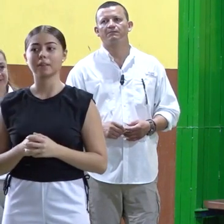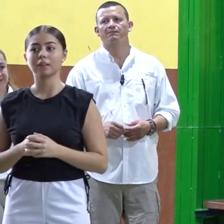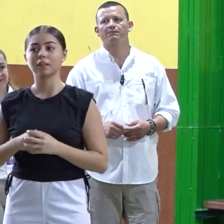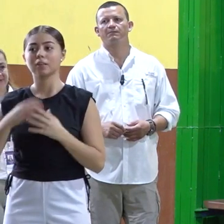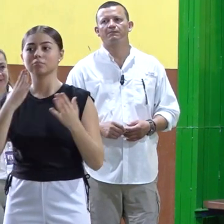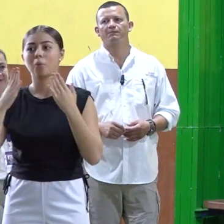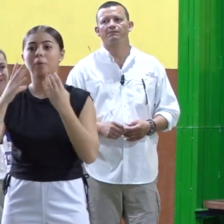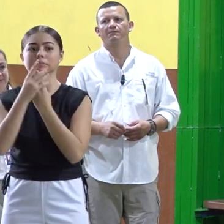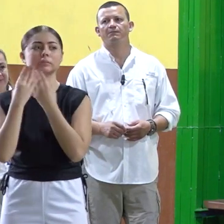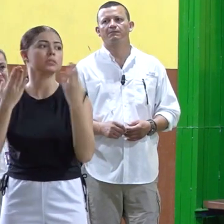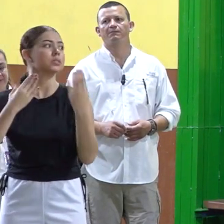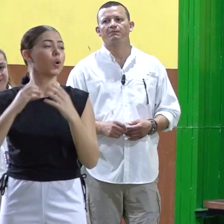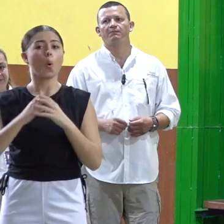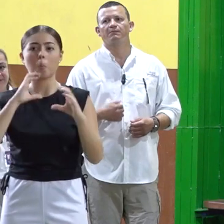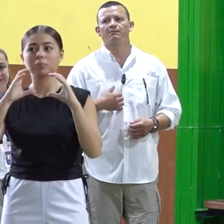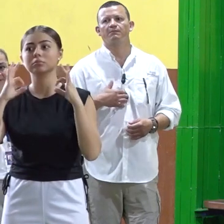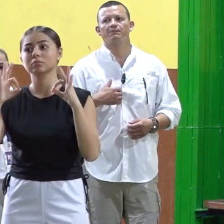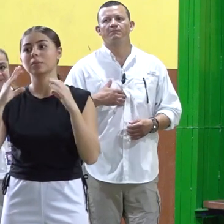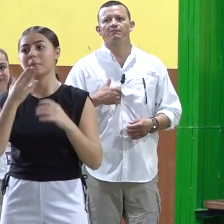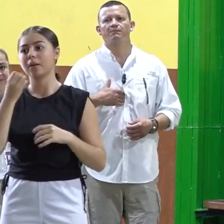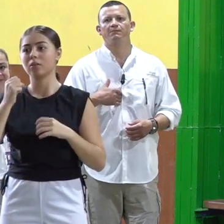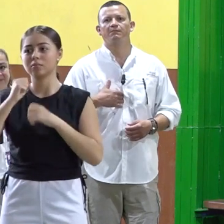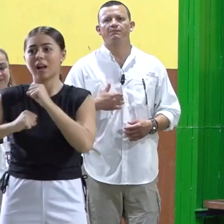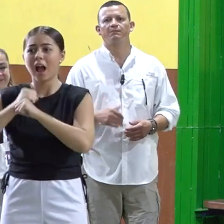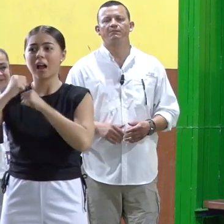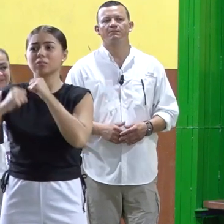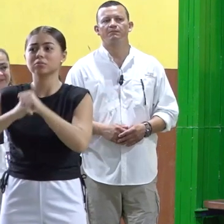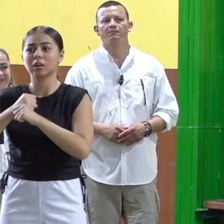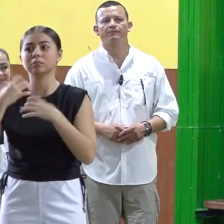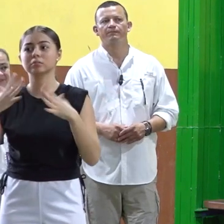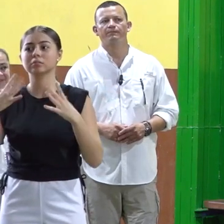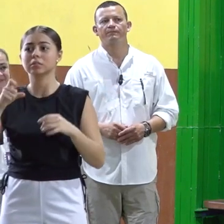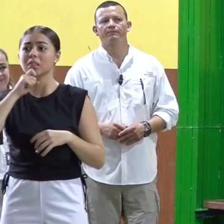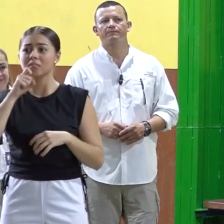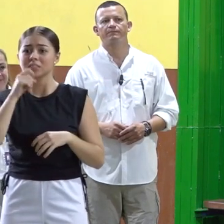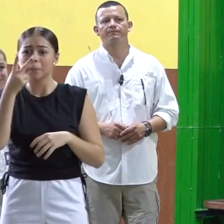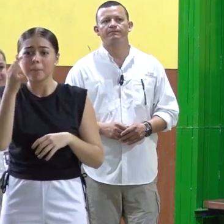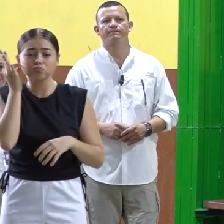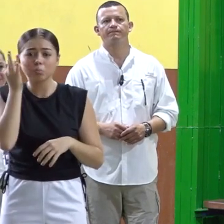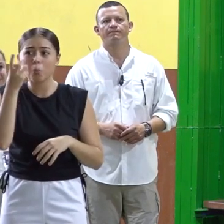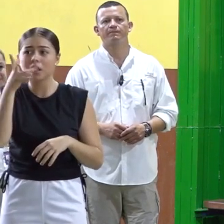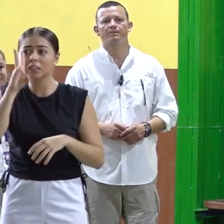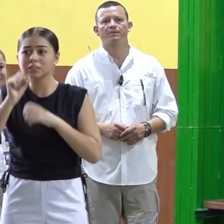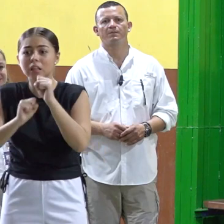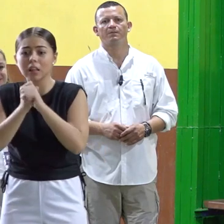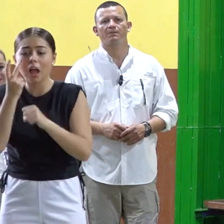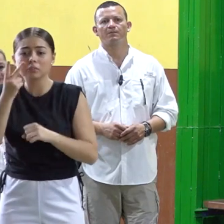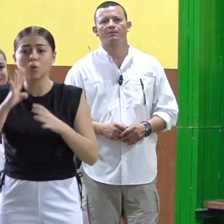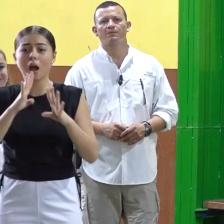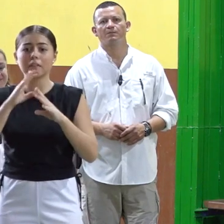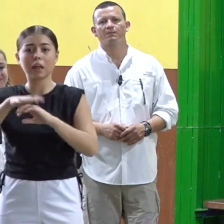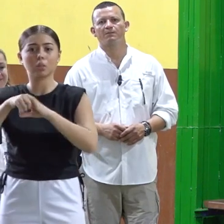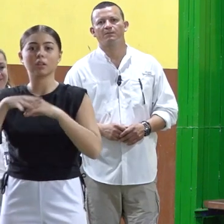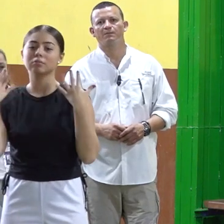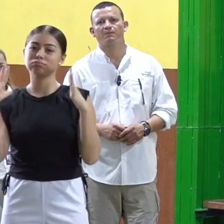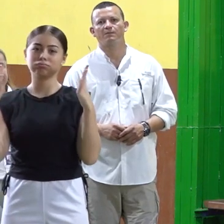decades. And hardly you find a woman who speaks with that proficiency and with that quality